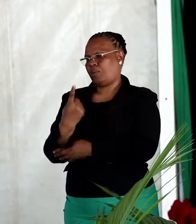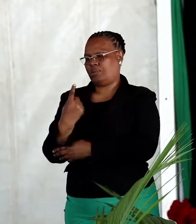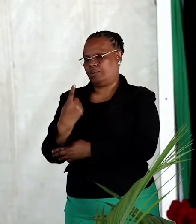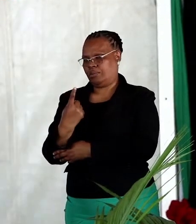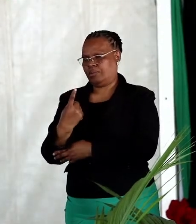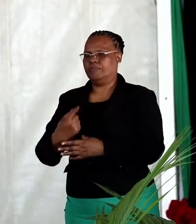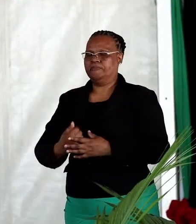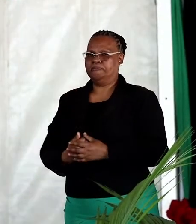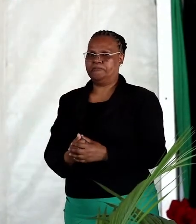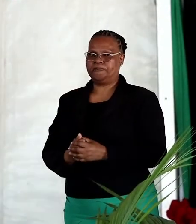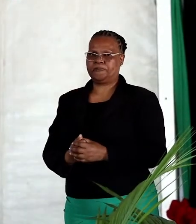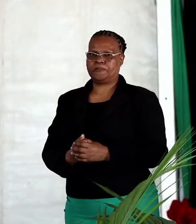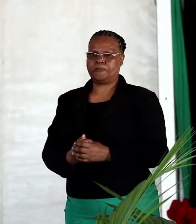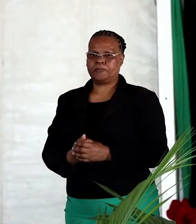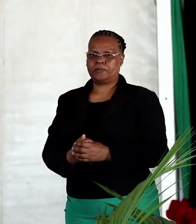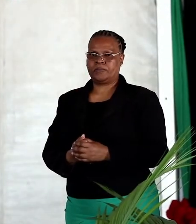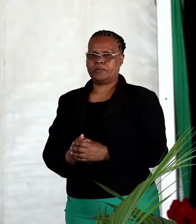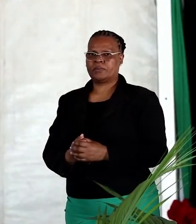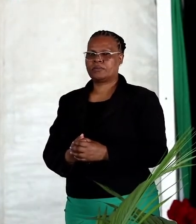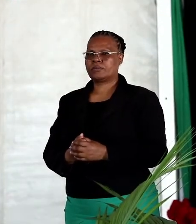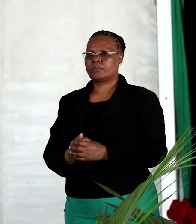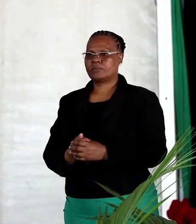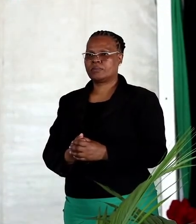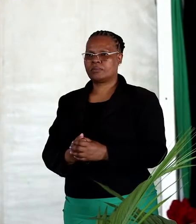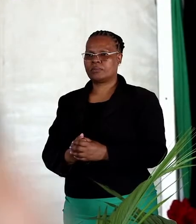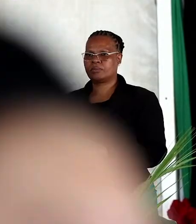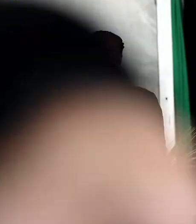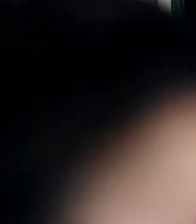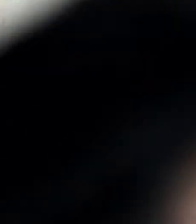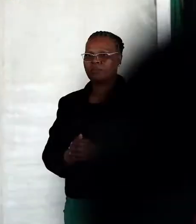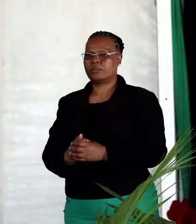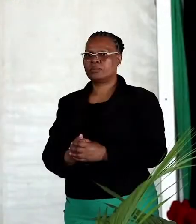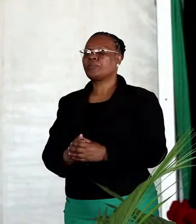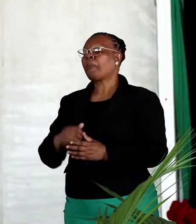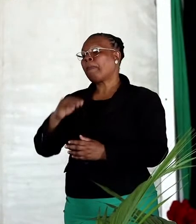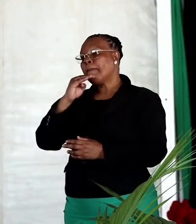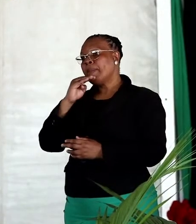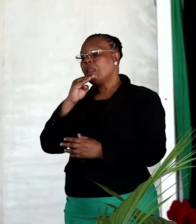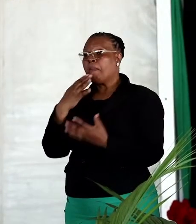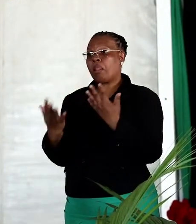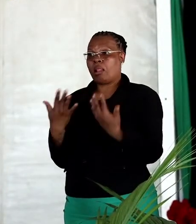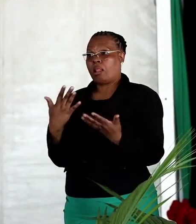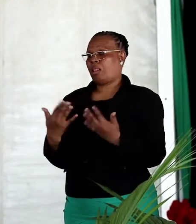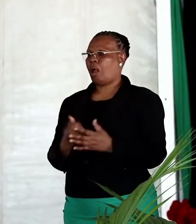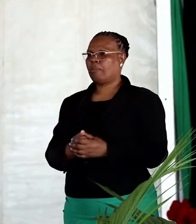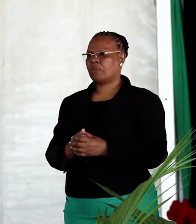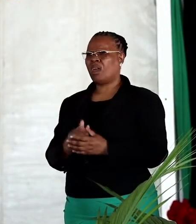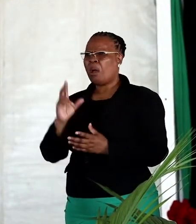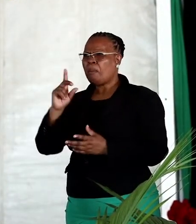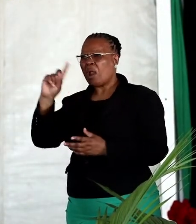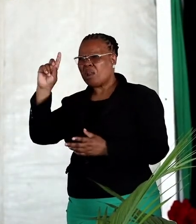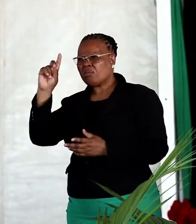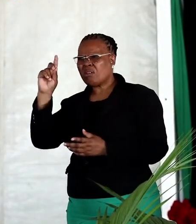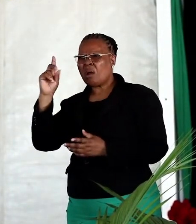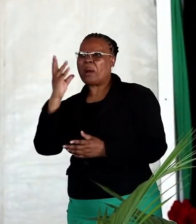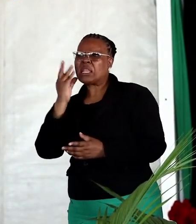Kukho laa nto ithethwa ngabantu abadala ithi xa kuza ukhanya kuqala kube mnyama.